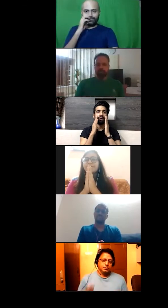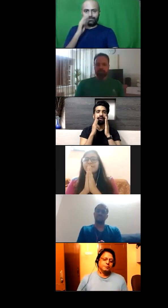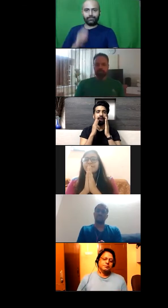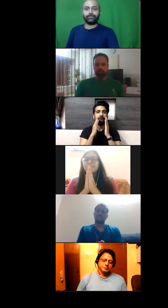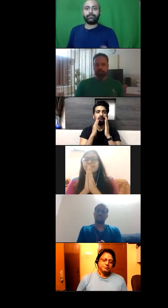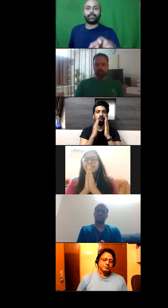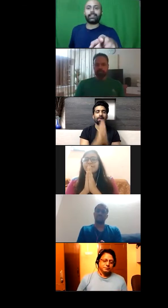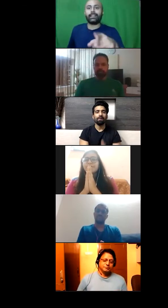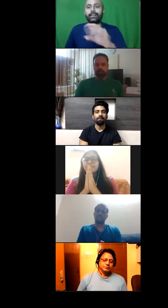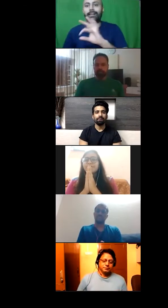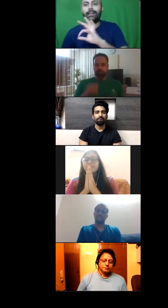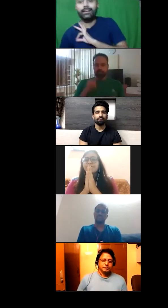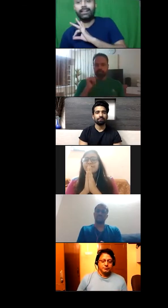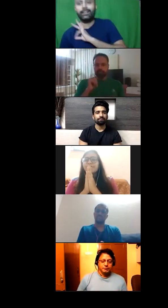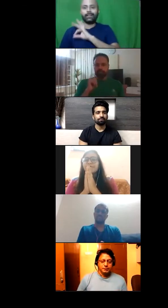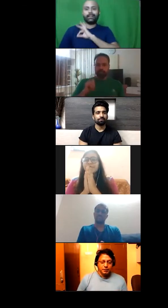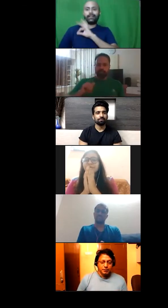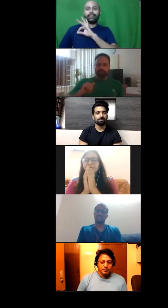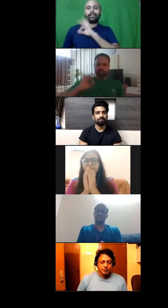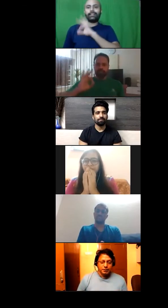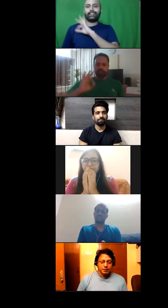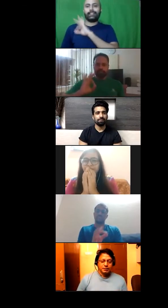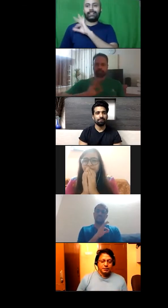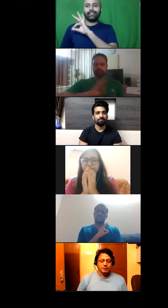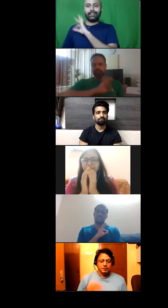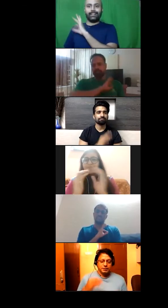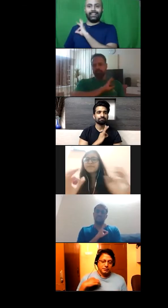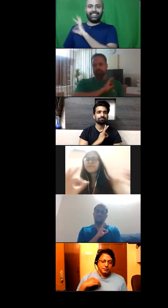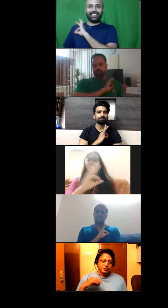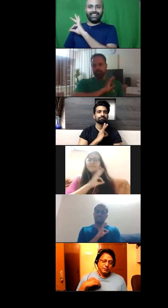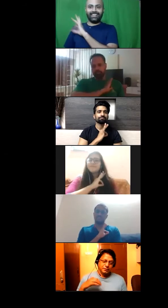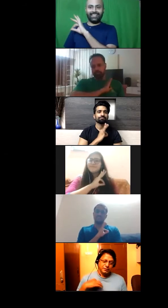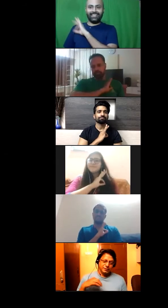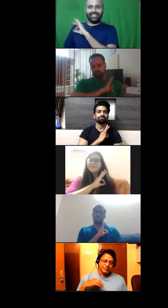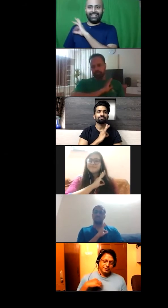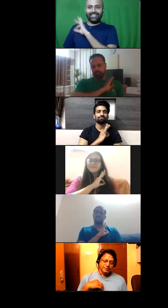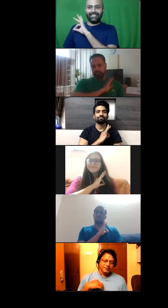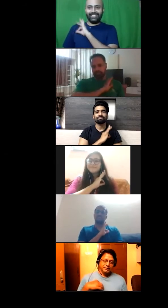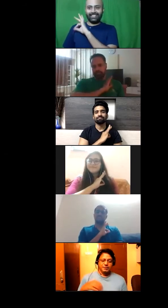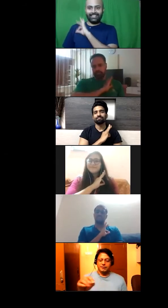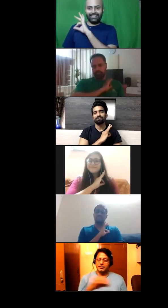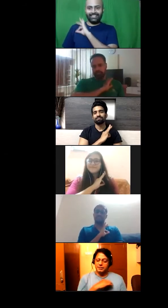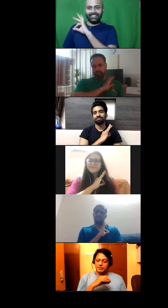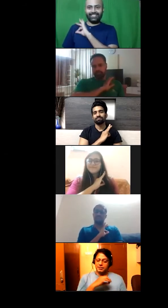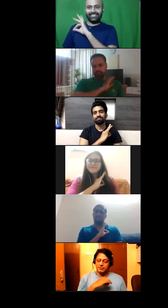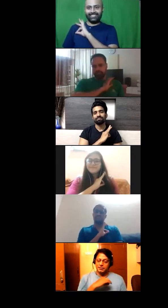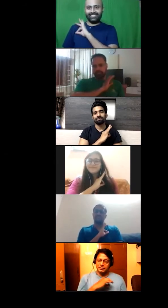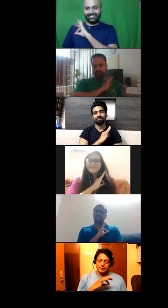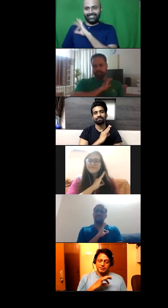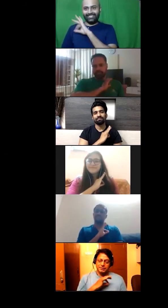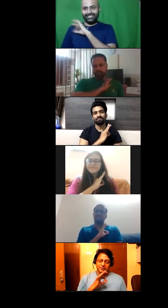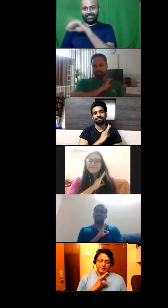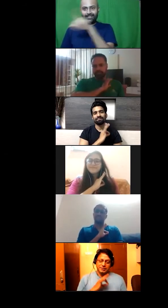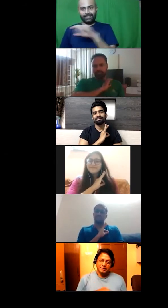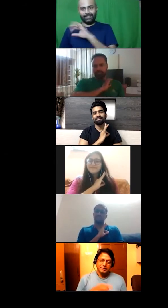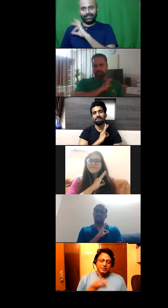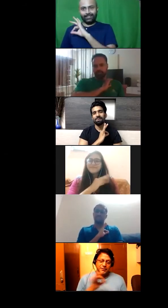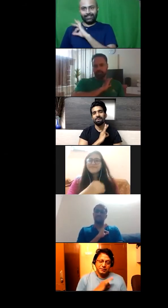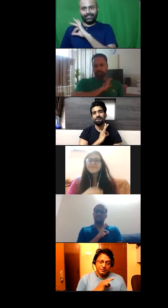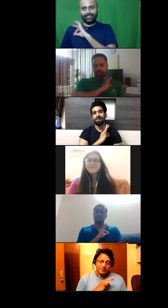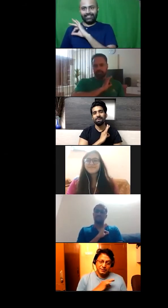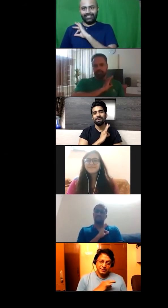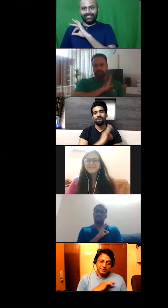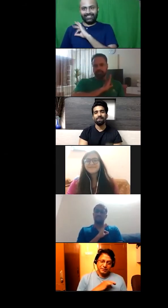Facebook is that way. Like. So this is a sign for like.